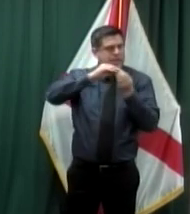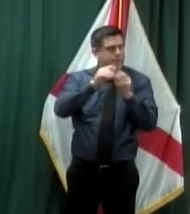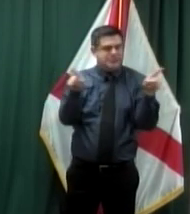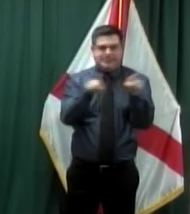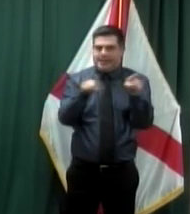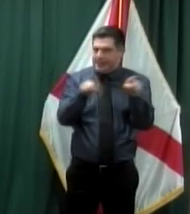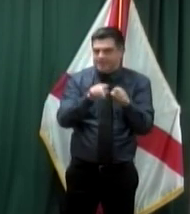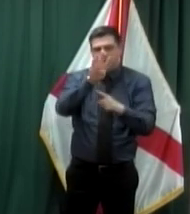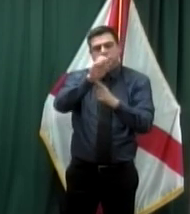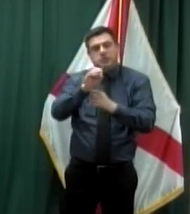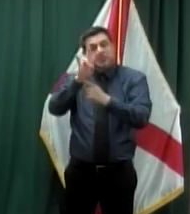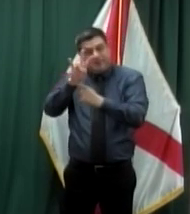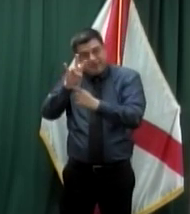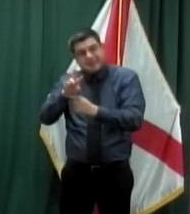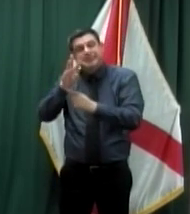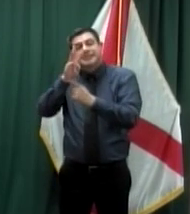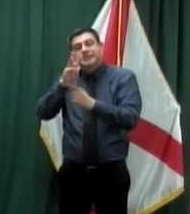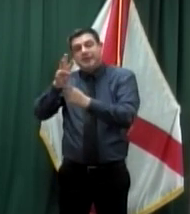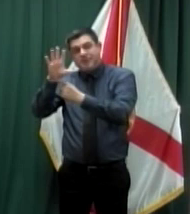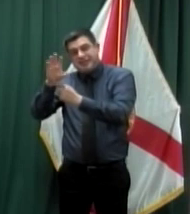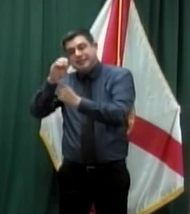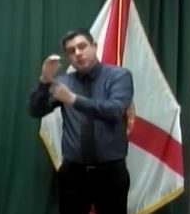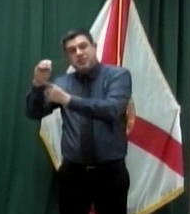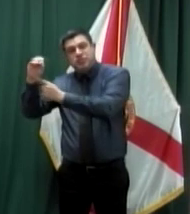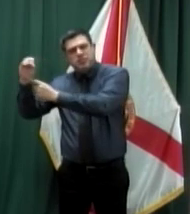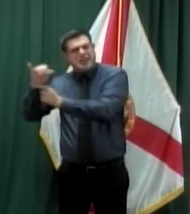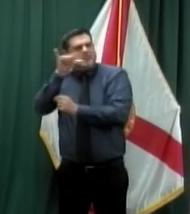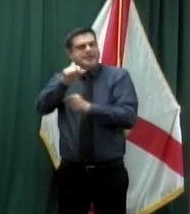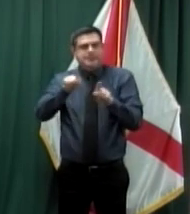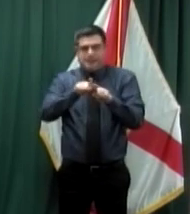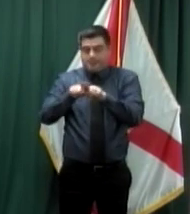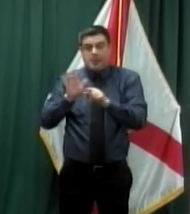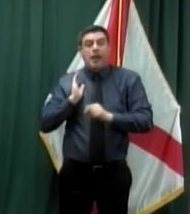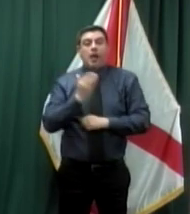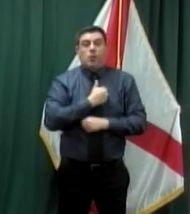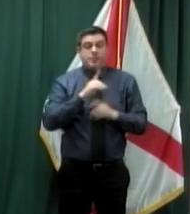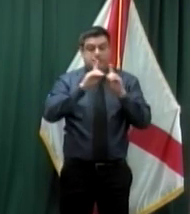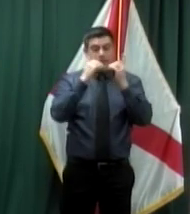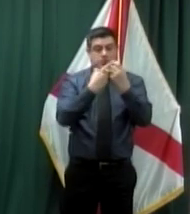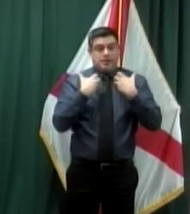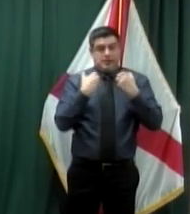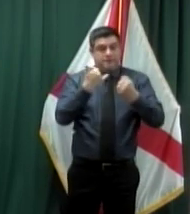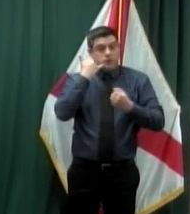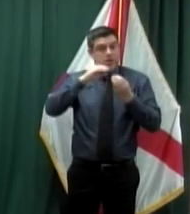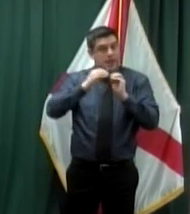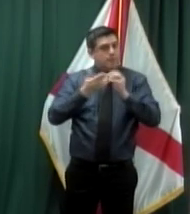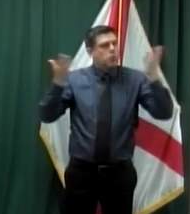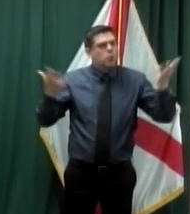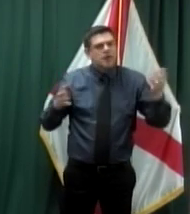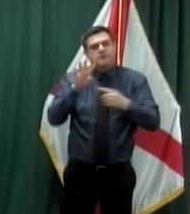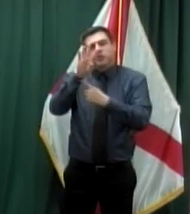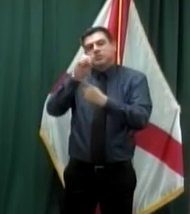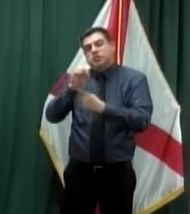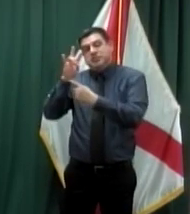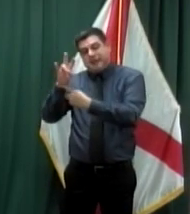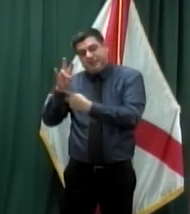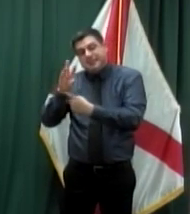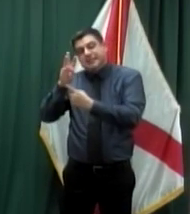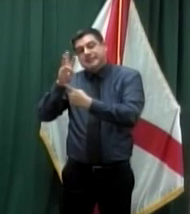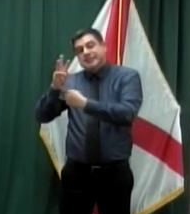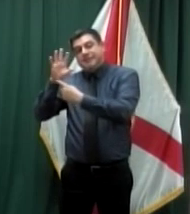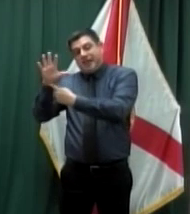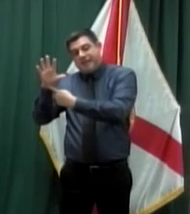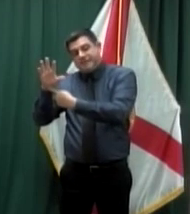407-665-0000. We also have the Department of Health call center that's available, dialing the same number, but